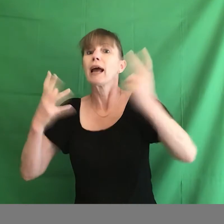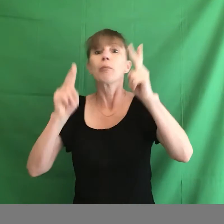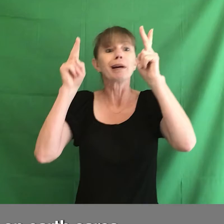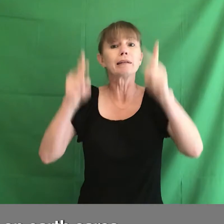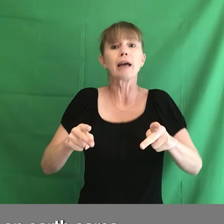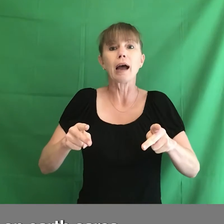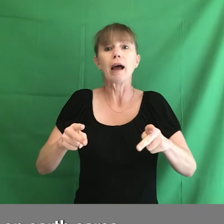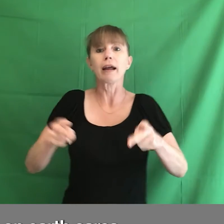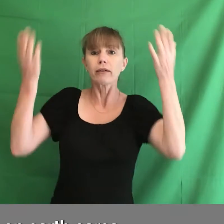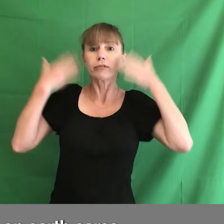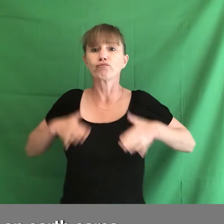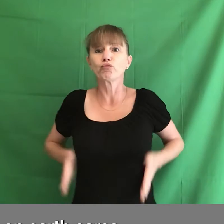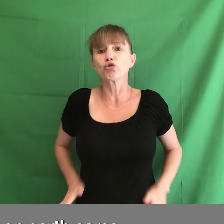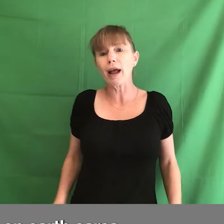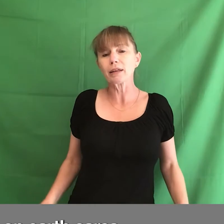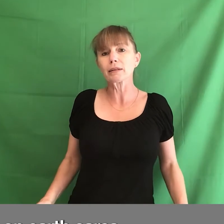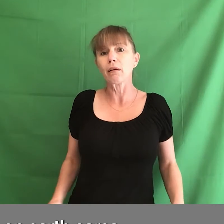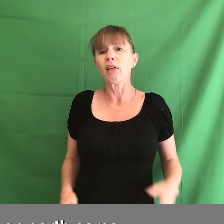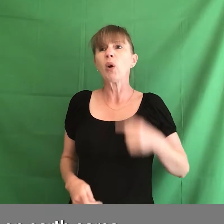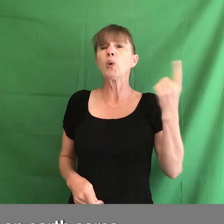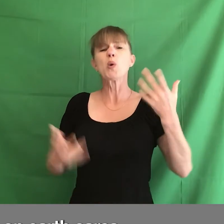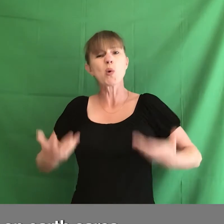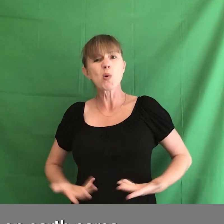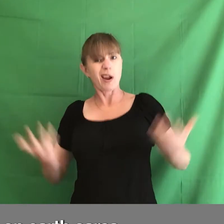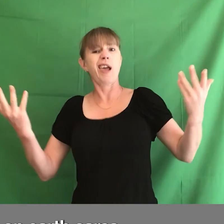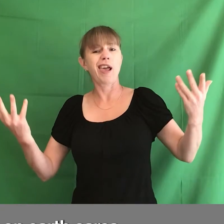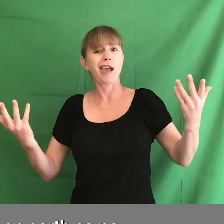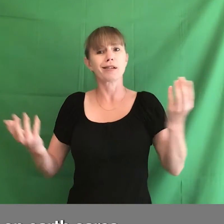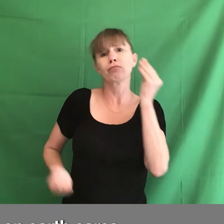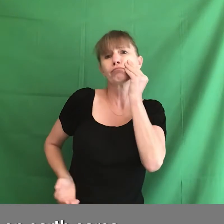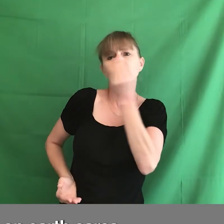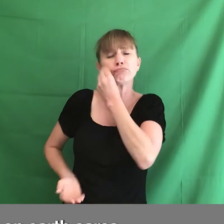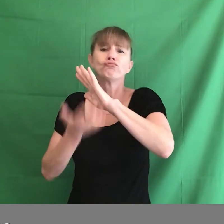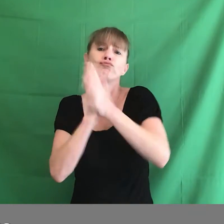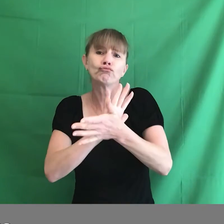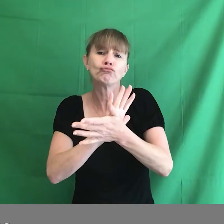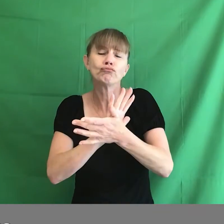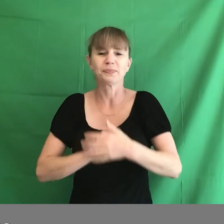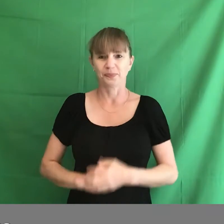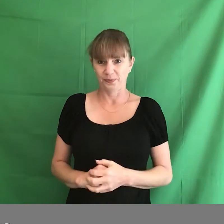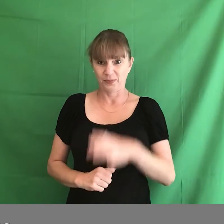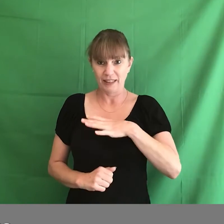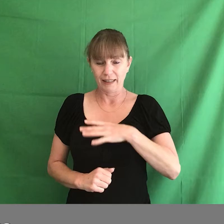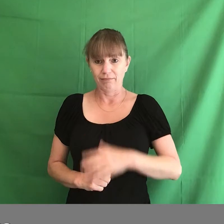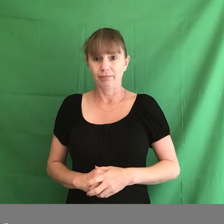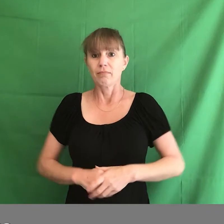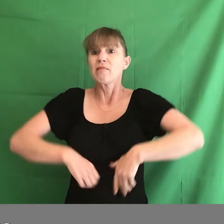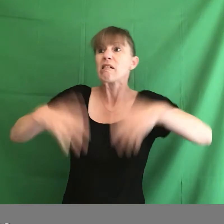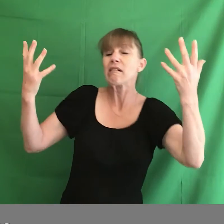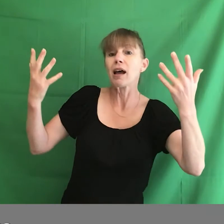anybody die if you put on a dress? Who on earth cares if your blusher's a mess? And that goes,